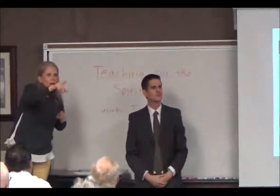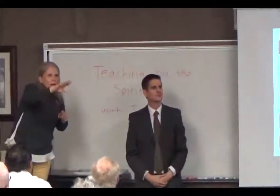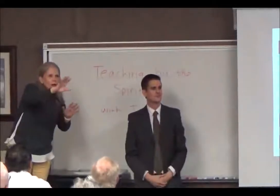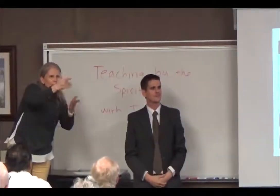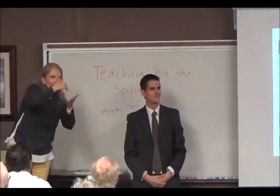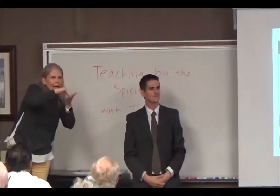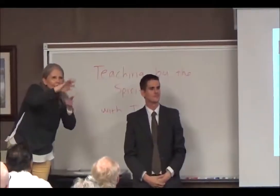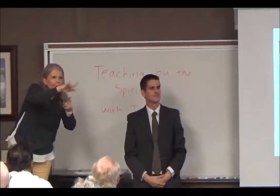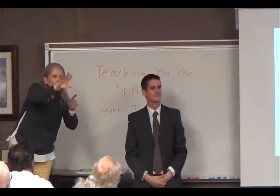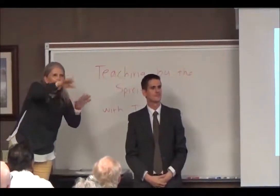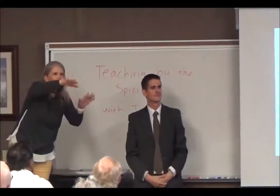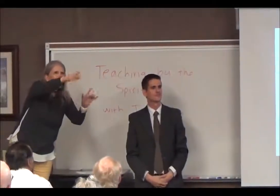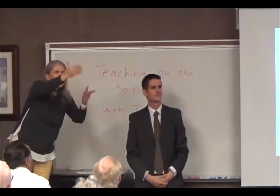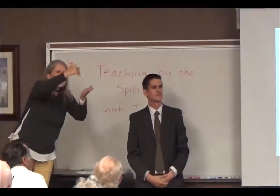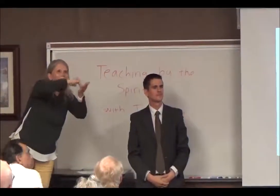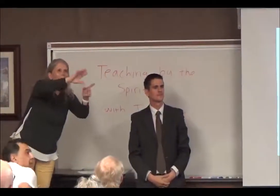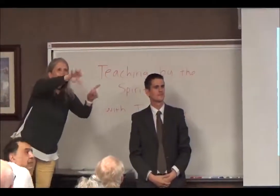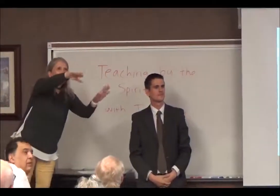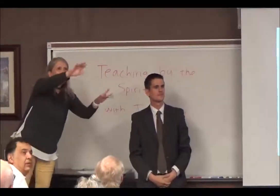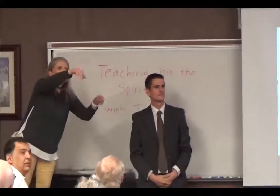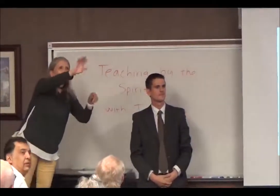Glenn. Again, I missed your name.